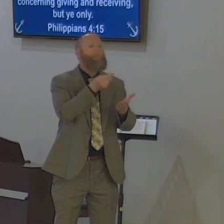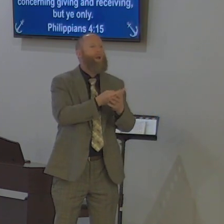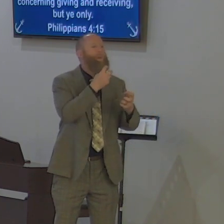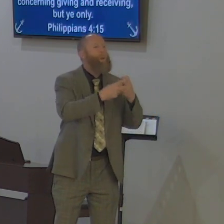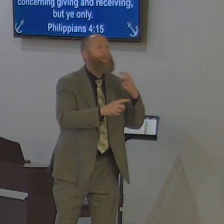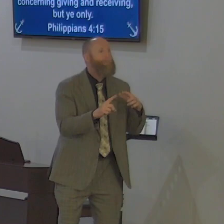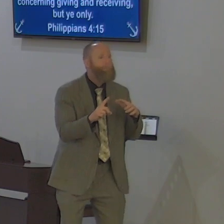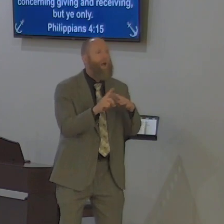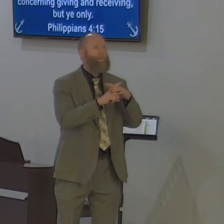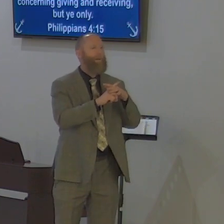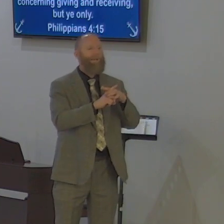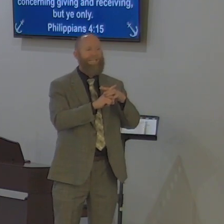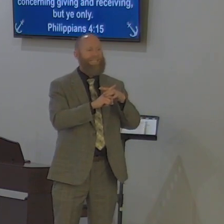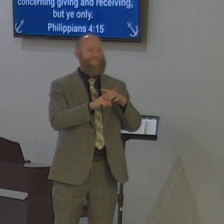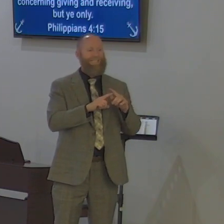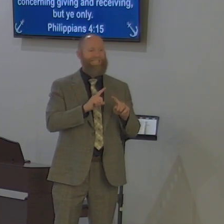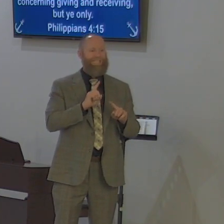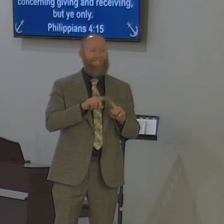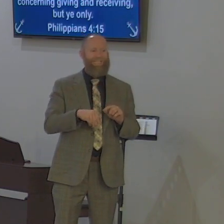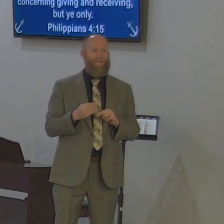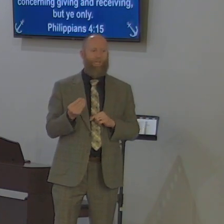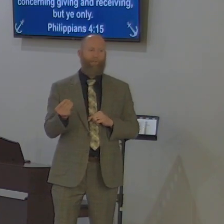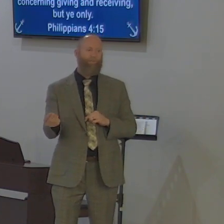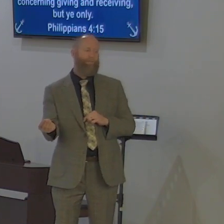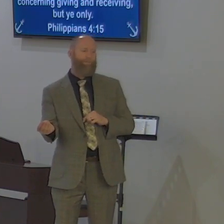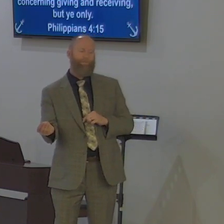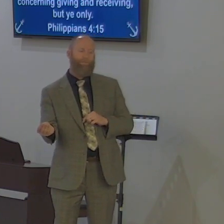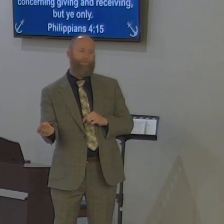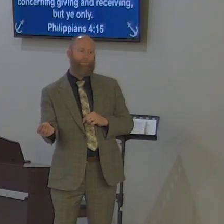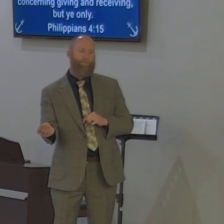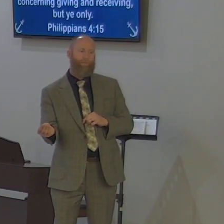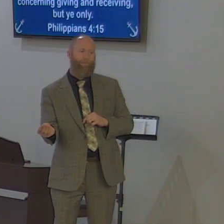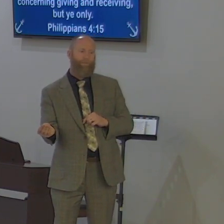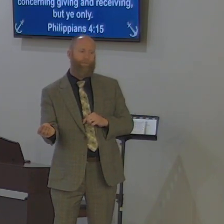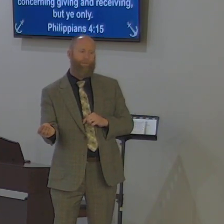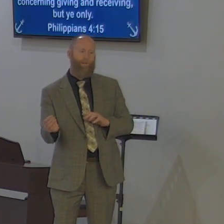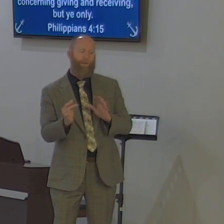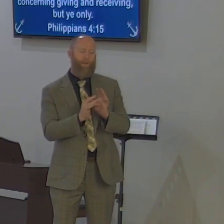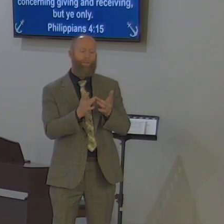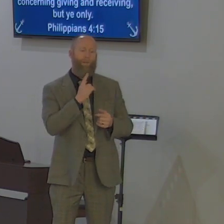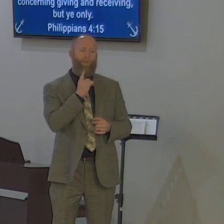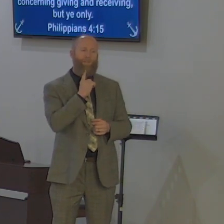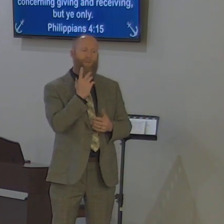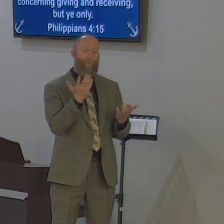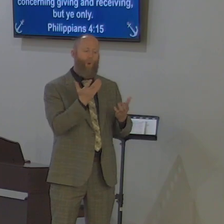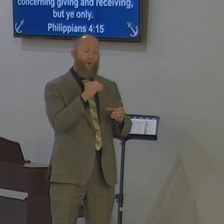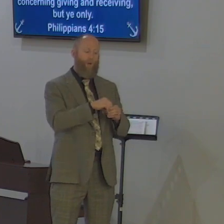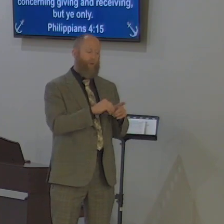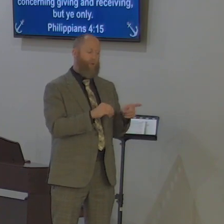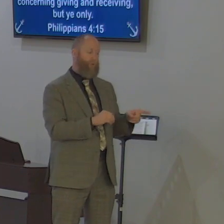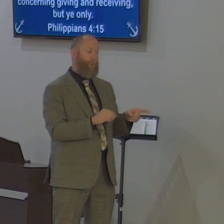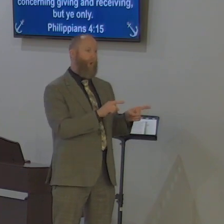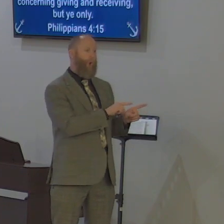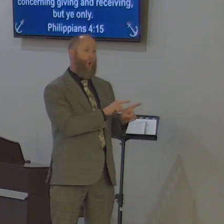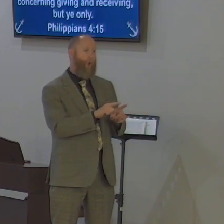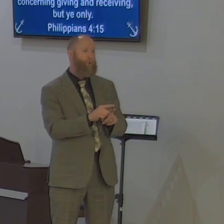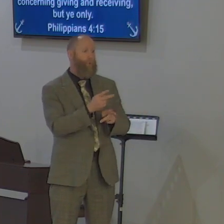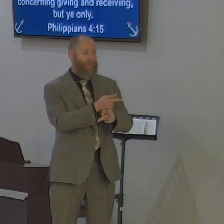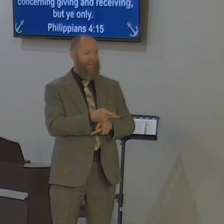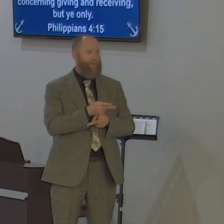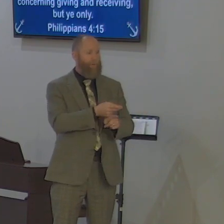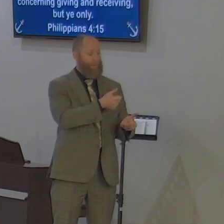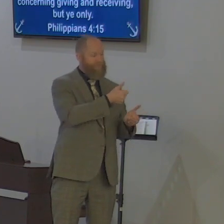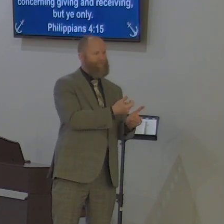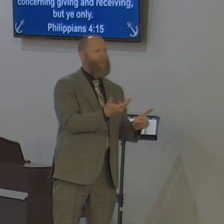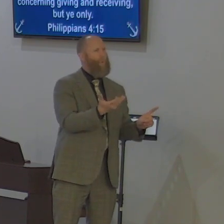that it's flourished again right after that, wherein ye were also careful. That means that they cared to, they desired to, they